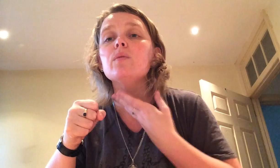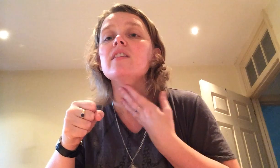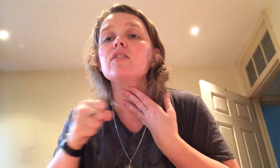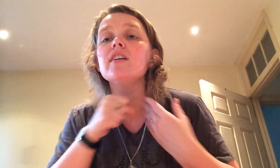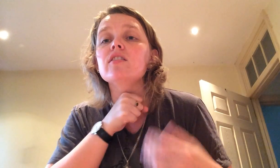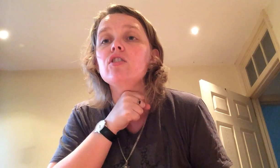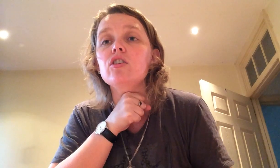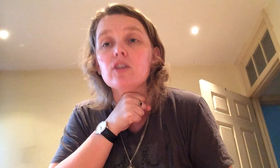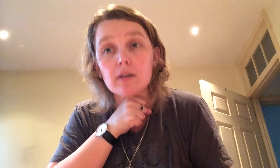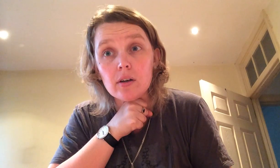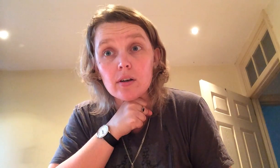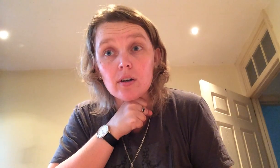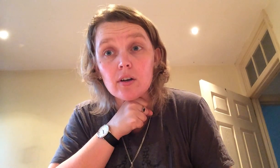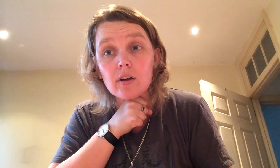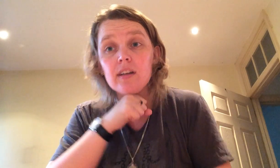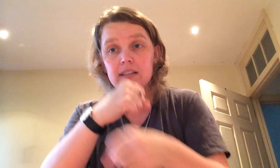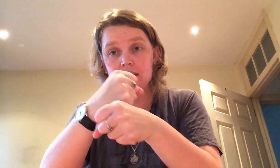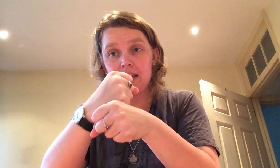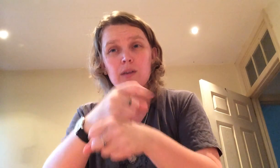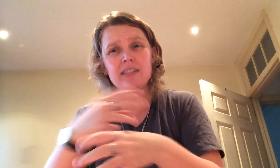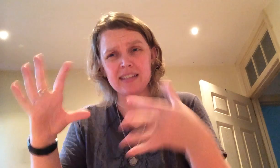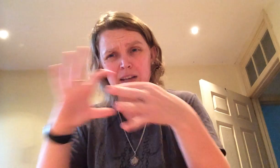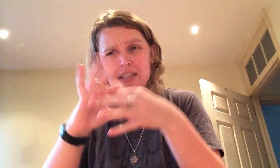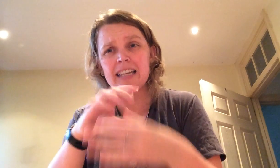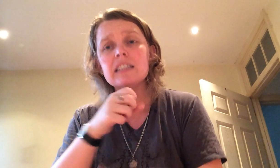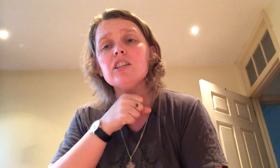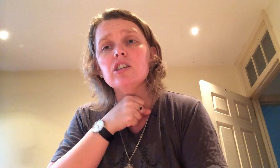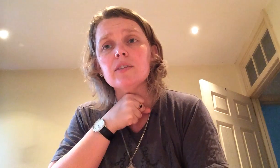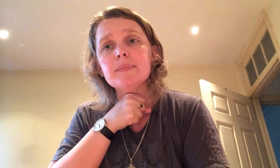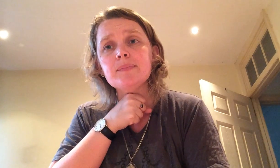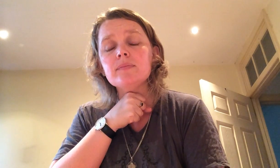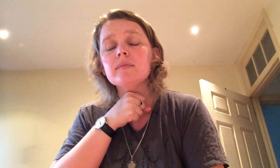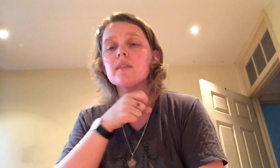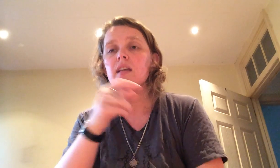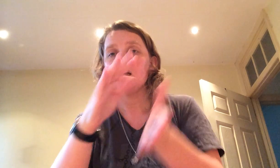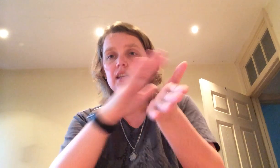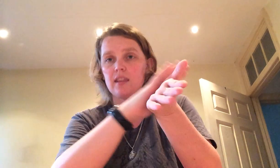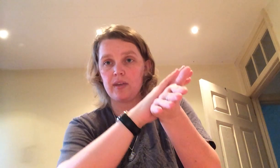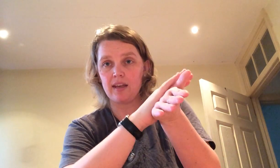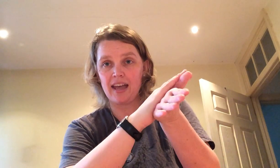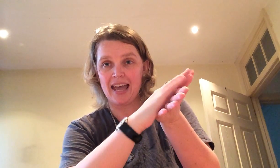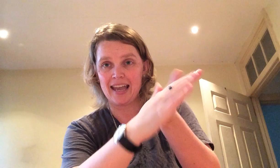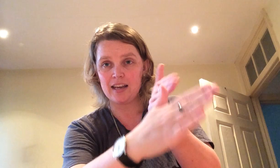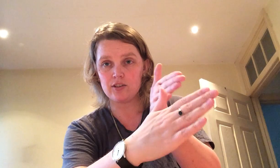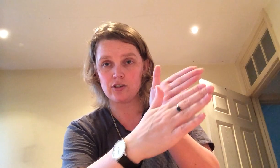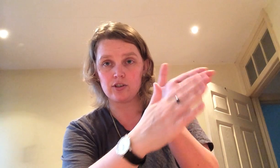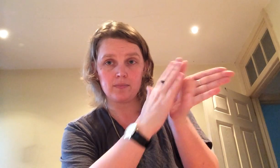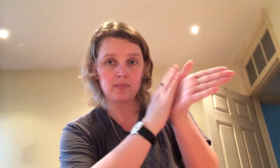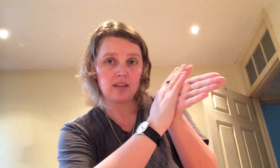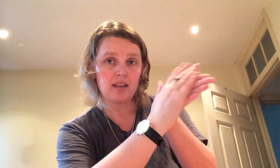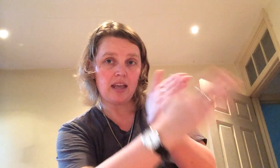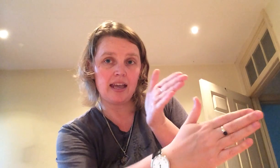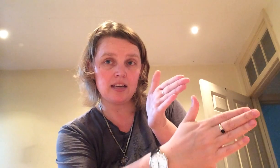where the thing is, G, G, G. So see how it's linked, G. Then we have H,